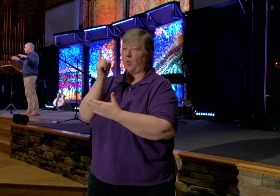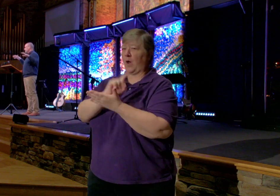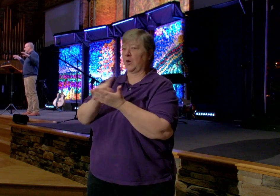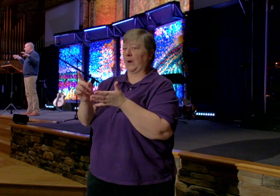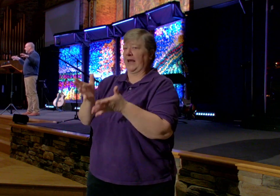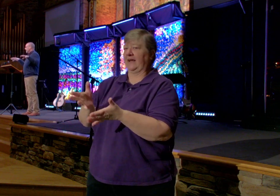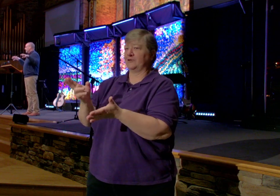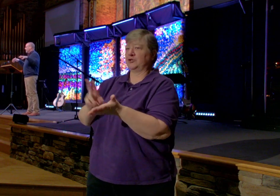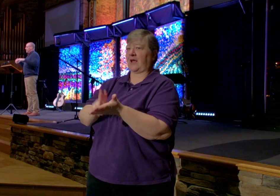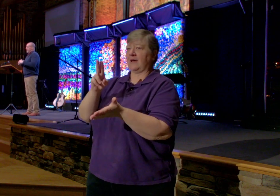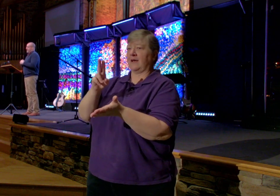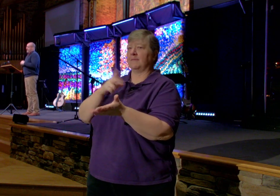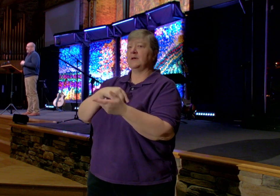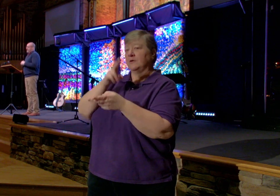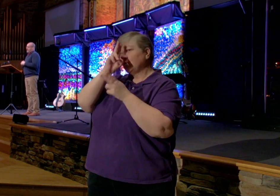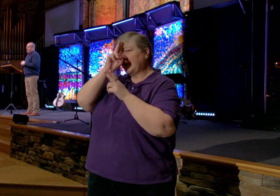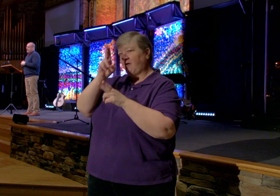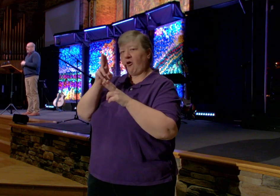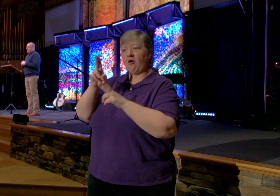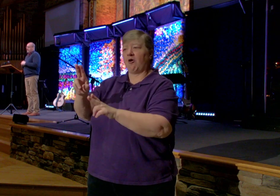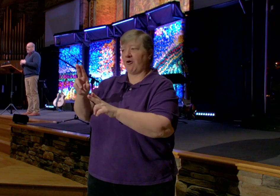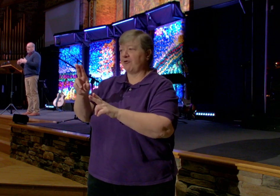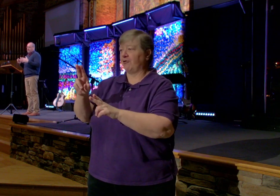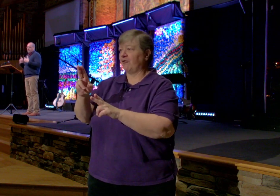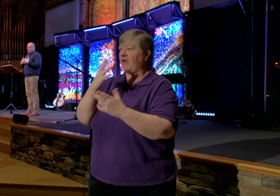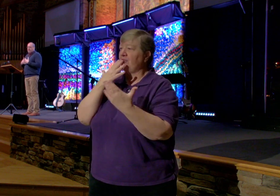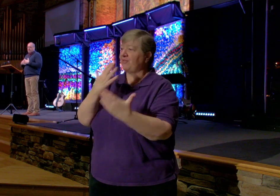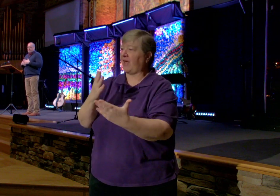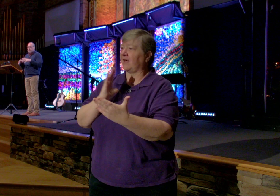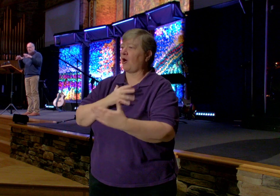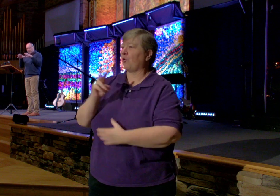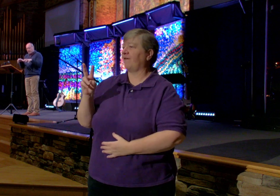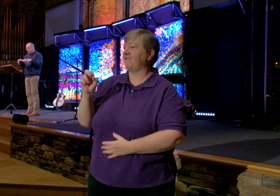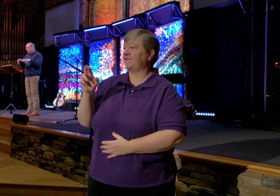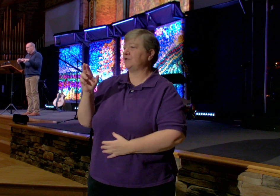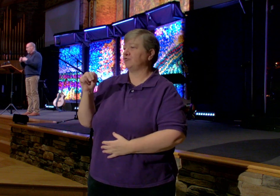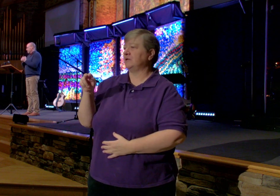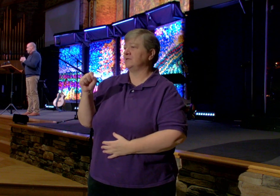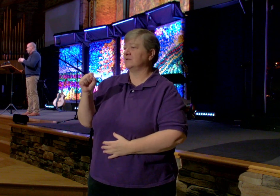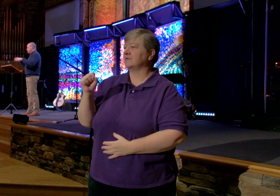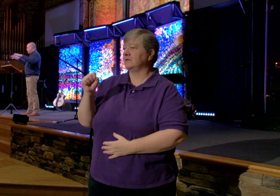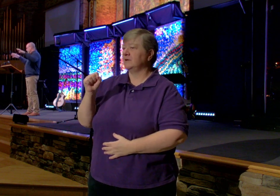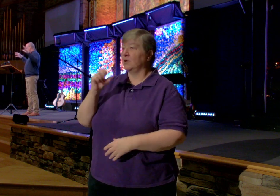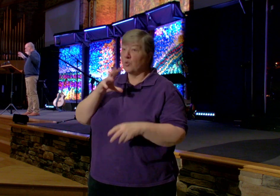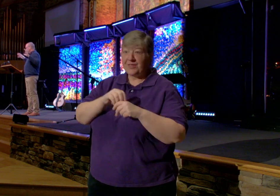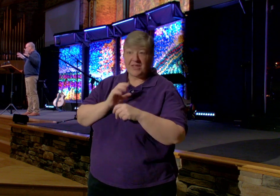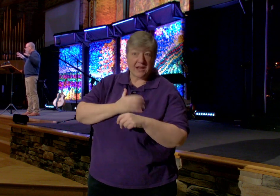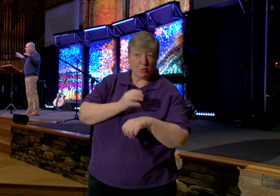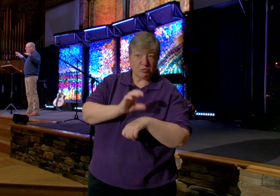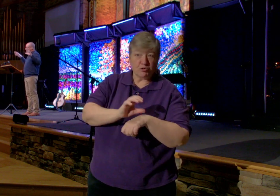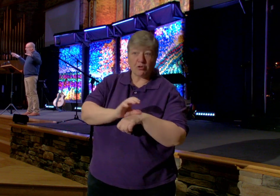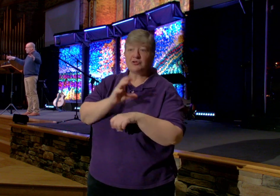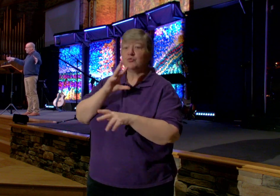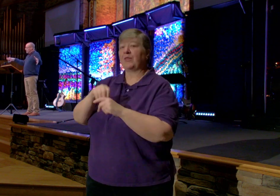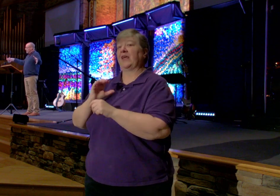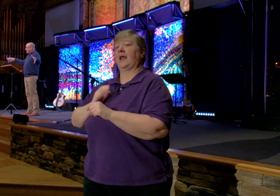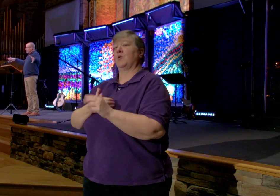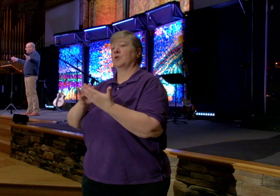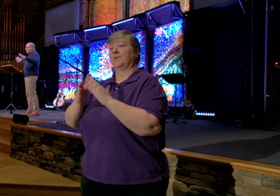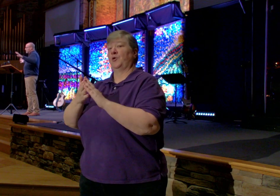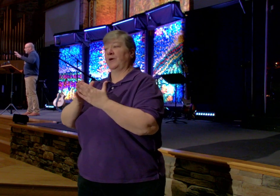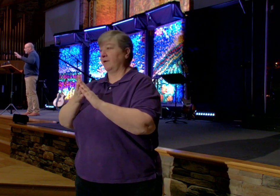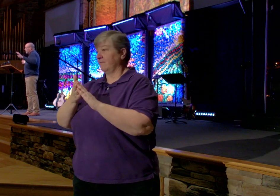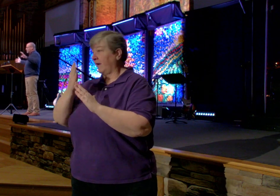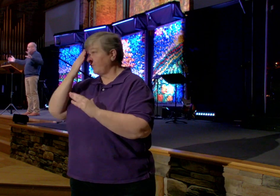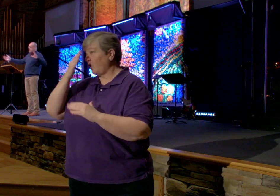to sign up for that. That's where we honor thank our veterans, not only within our church, but in our community. So